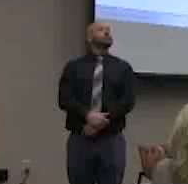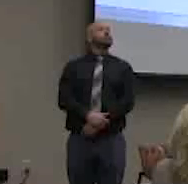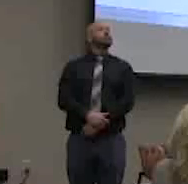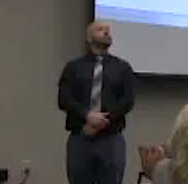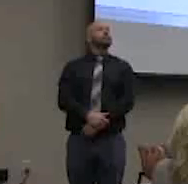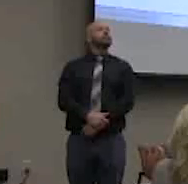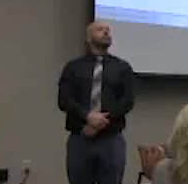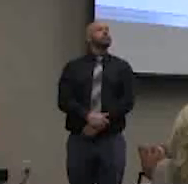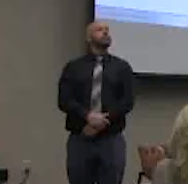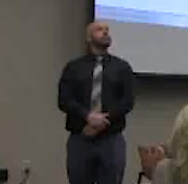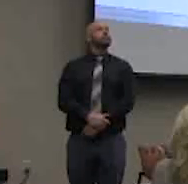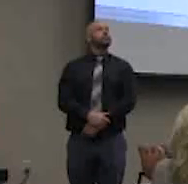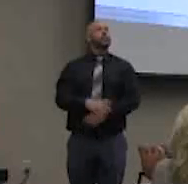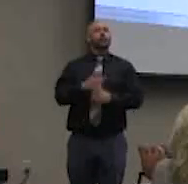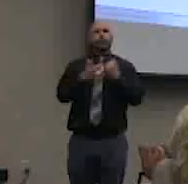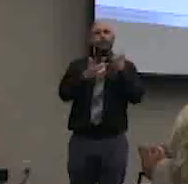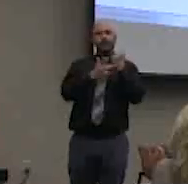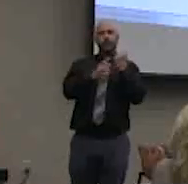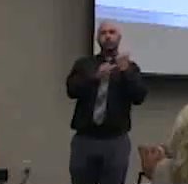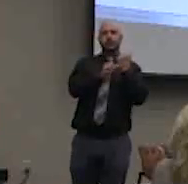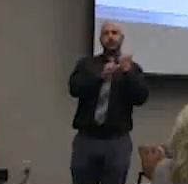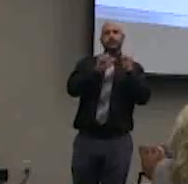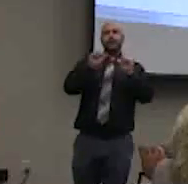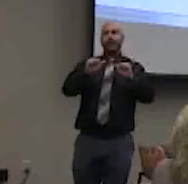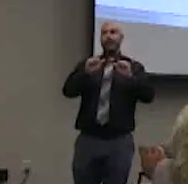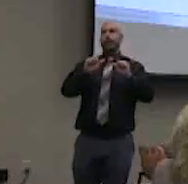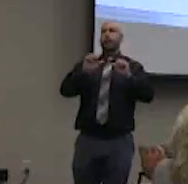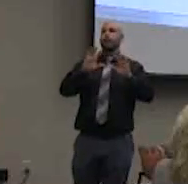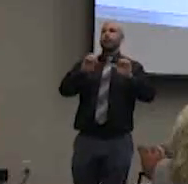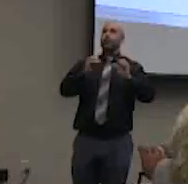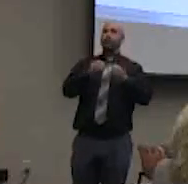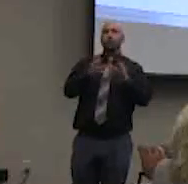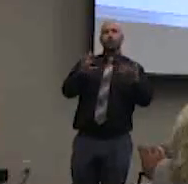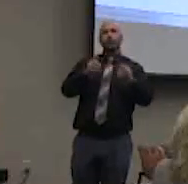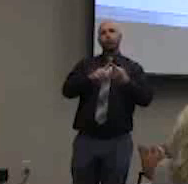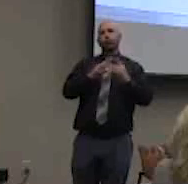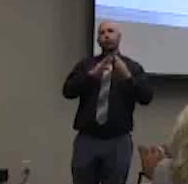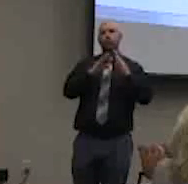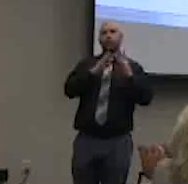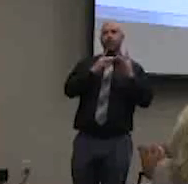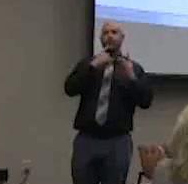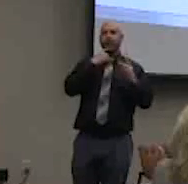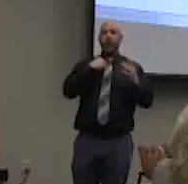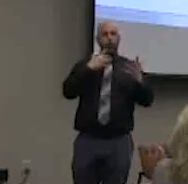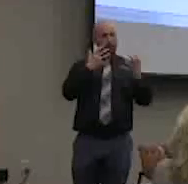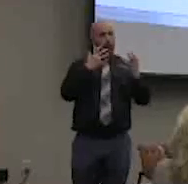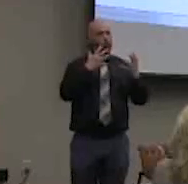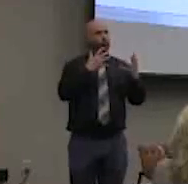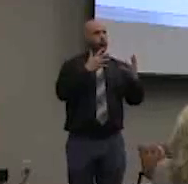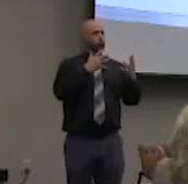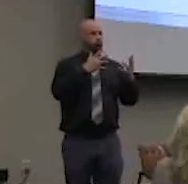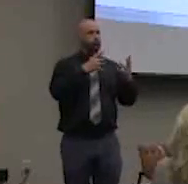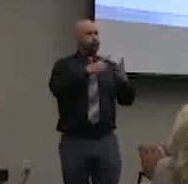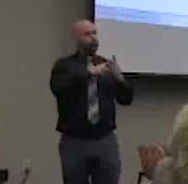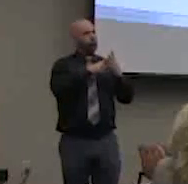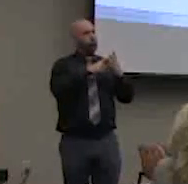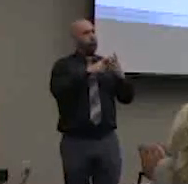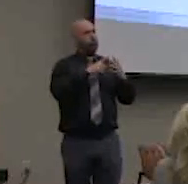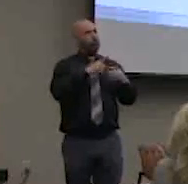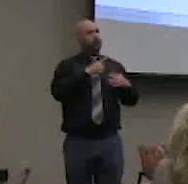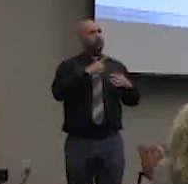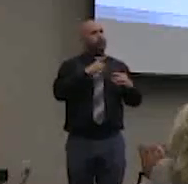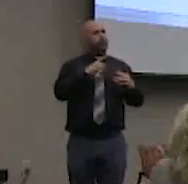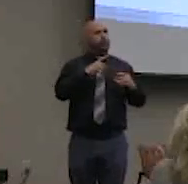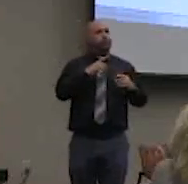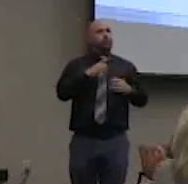theory be provided to a community network that said, we want to do this regardless of sort of governance blessing of the DOE